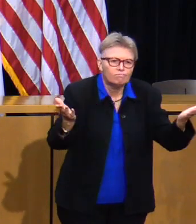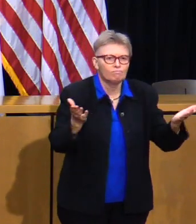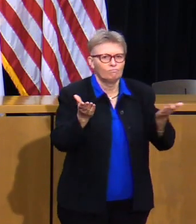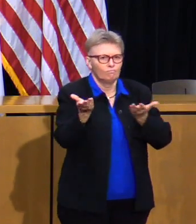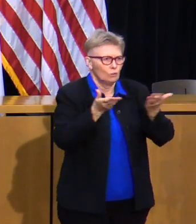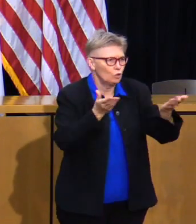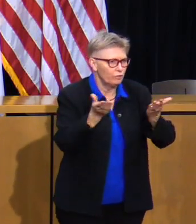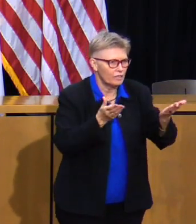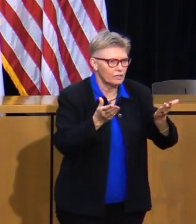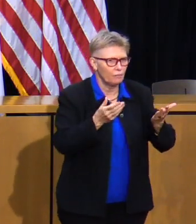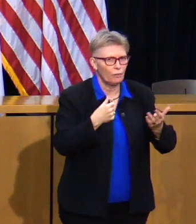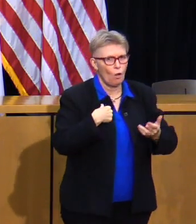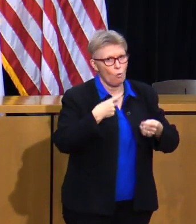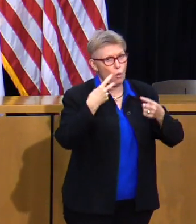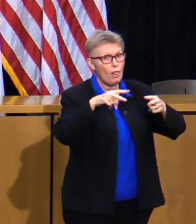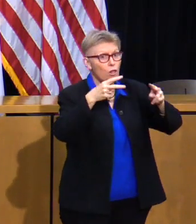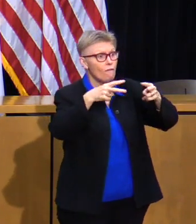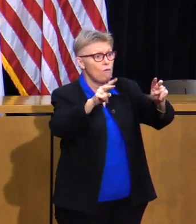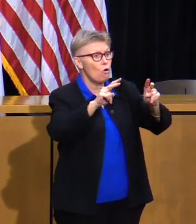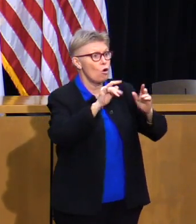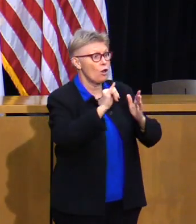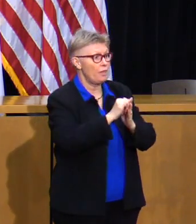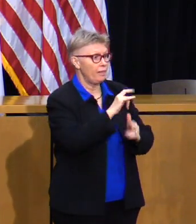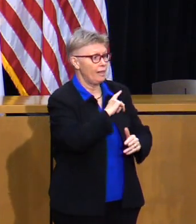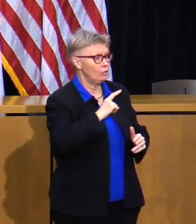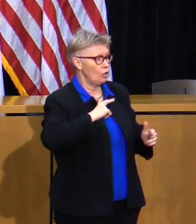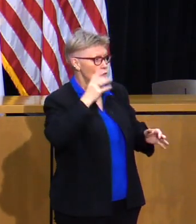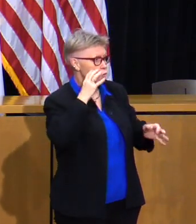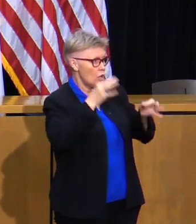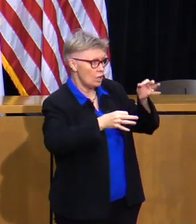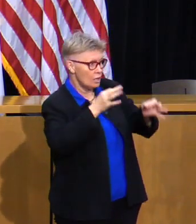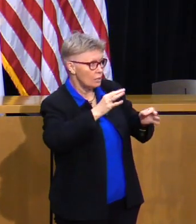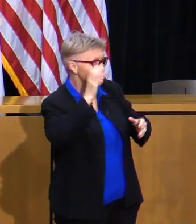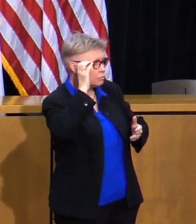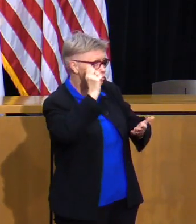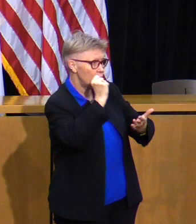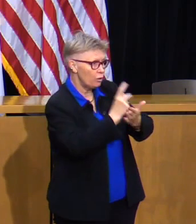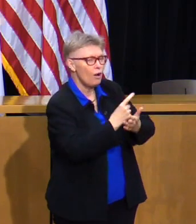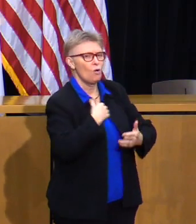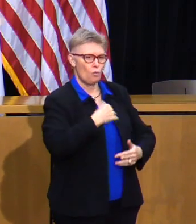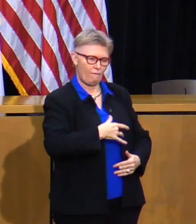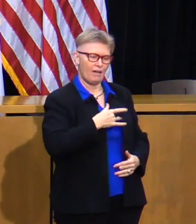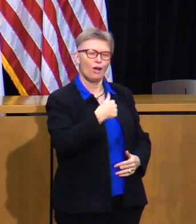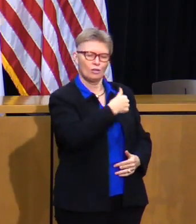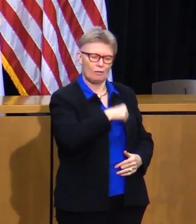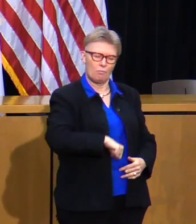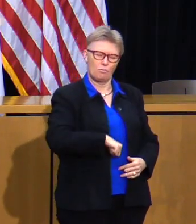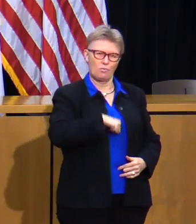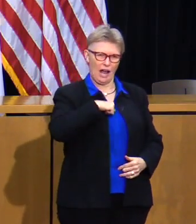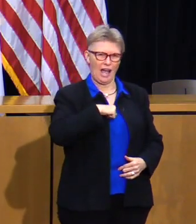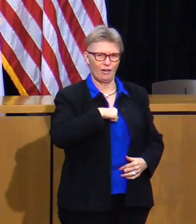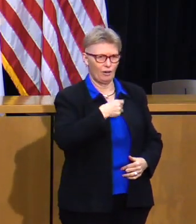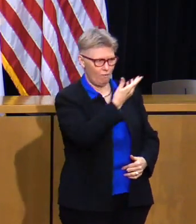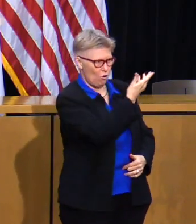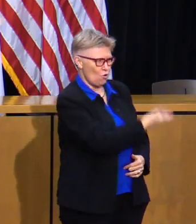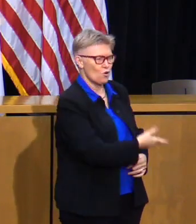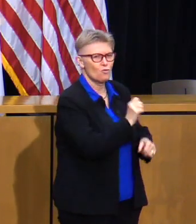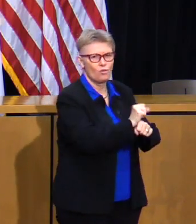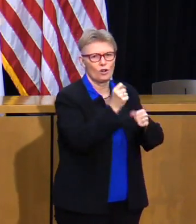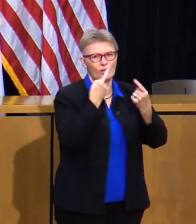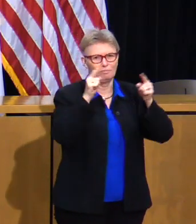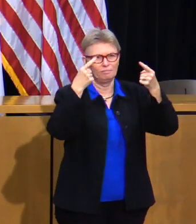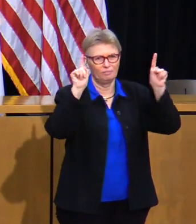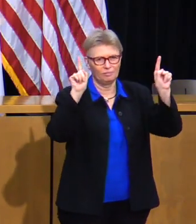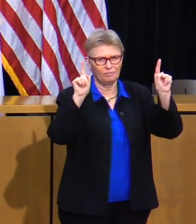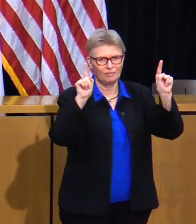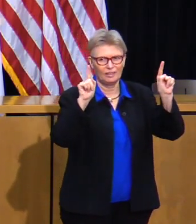We look forward to her confirmation hearing and have no doubt that she will make us all very proud of this nomination.